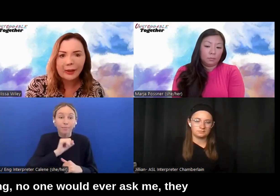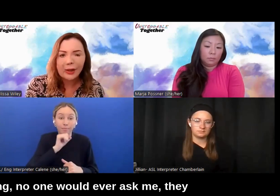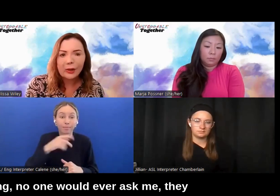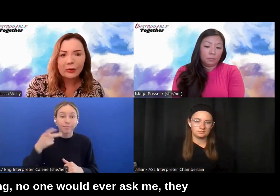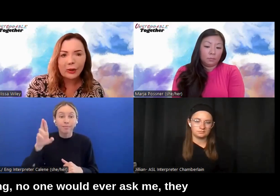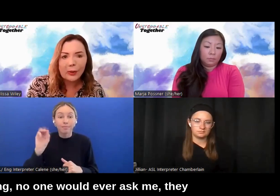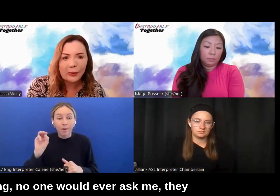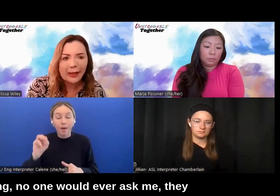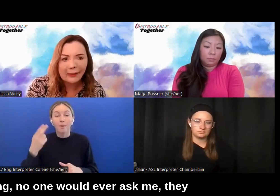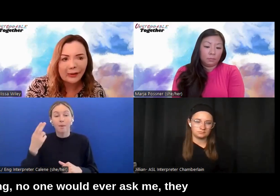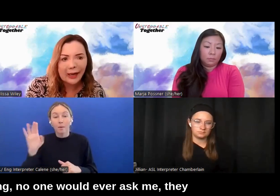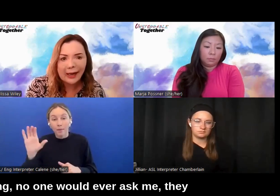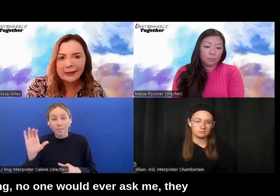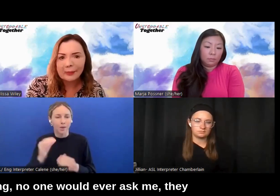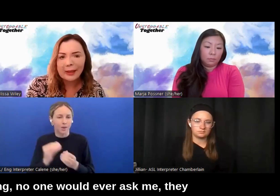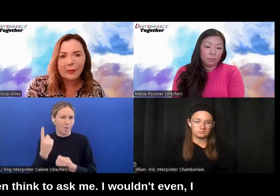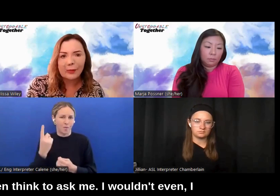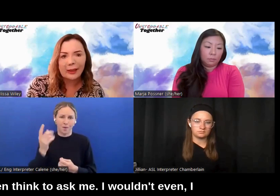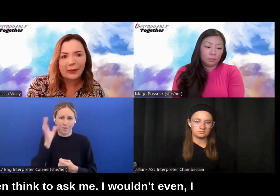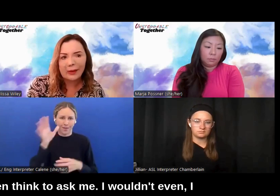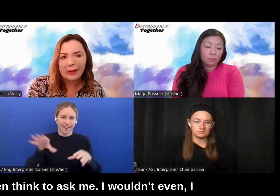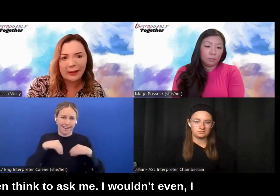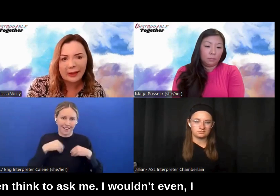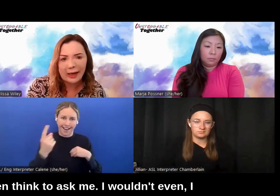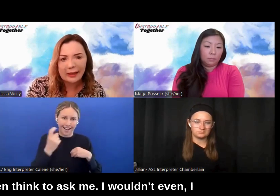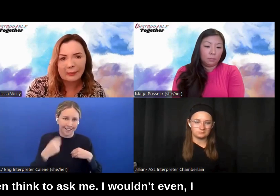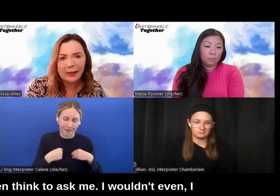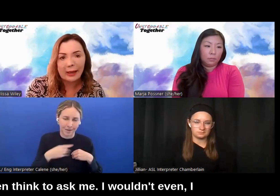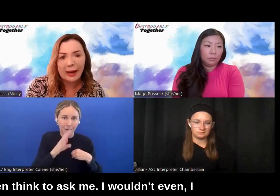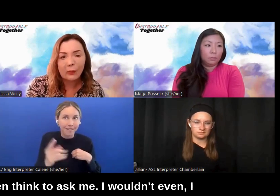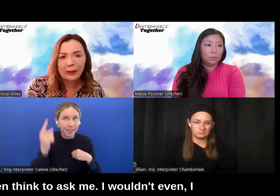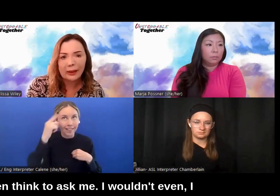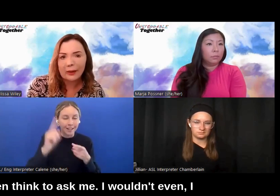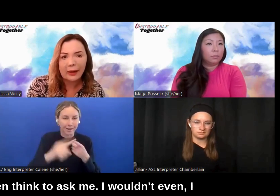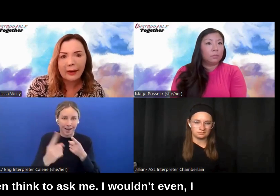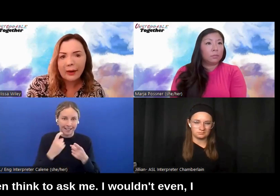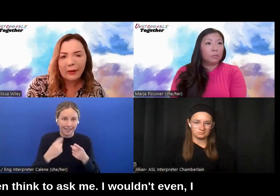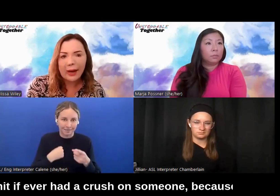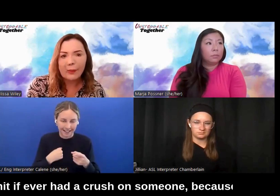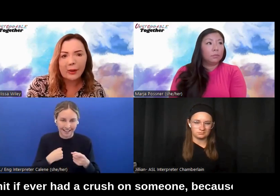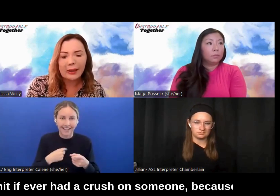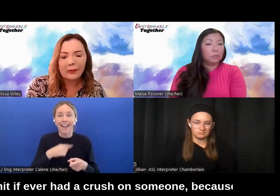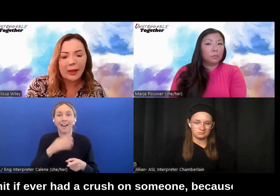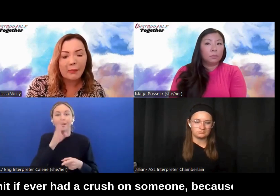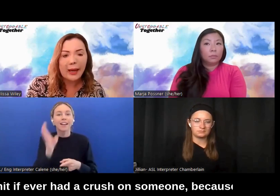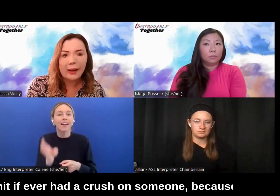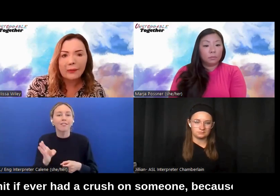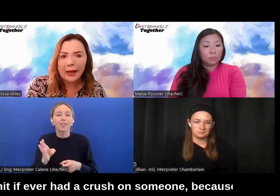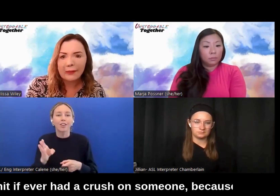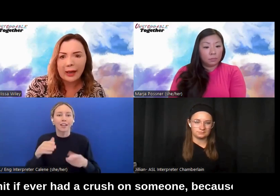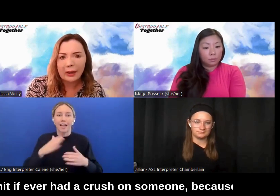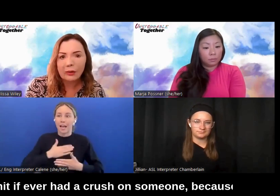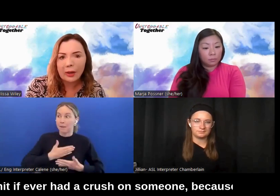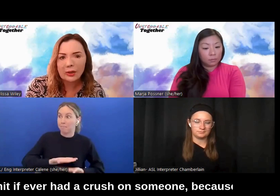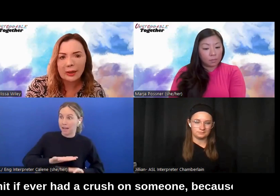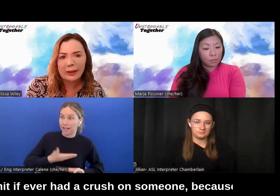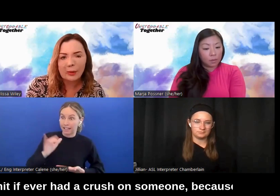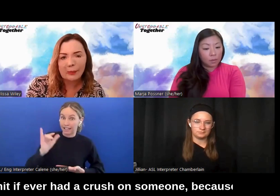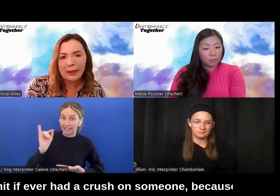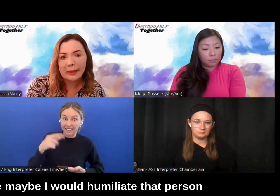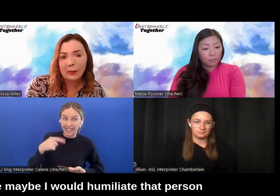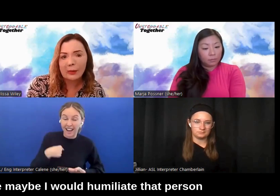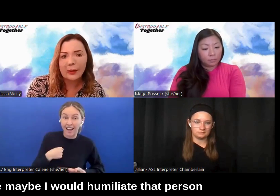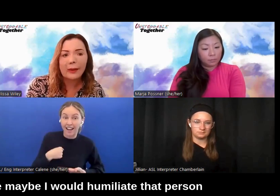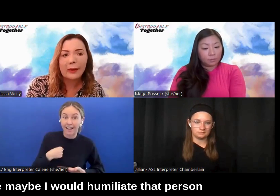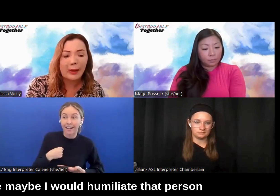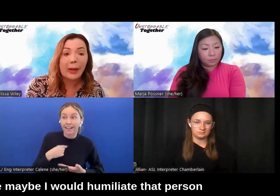homecoming, no one would ever ask me. They wouldn't even think to ask me. And I wouldn't even I wouldn't even admit if I ever had a crush on someone,